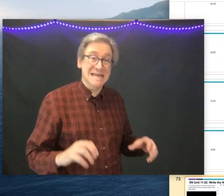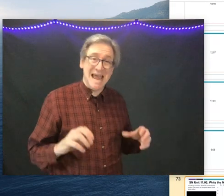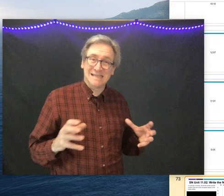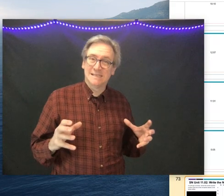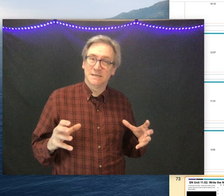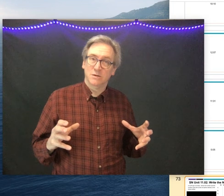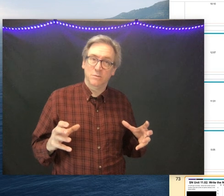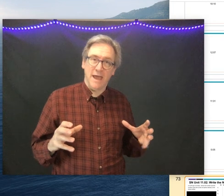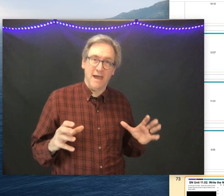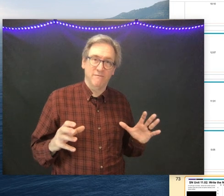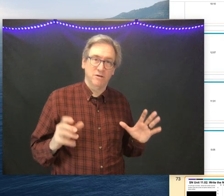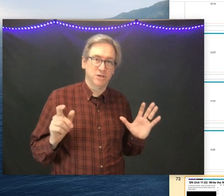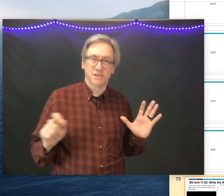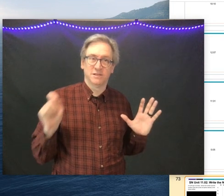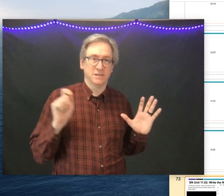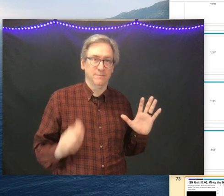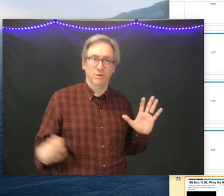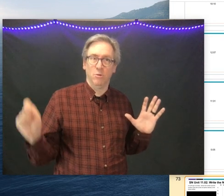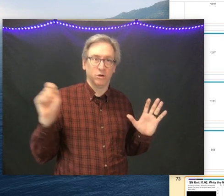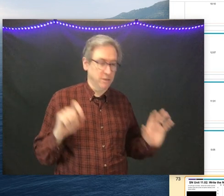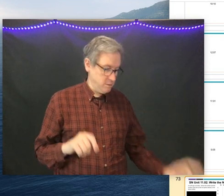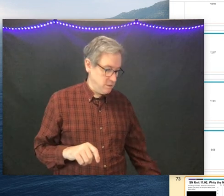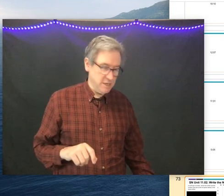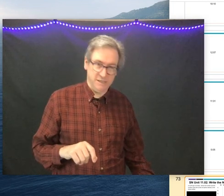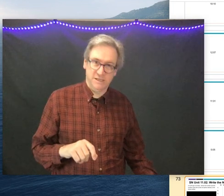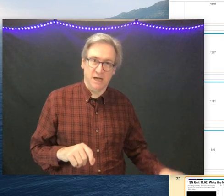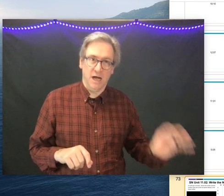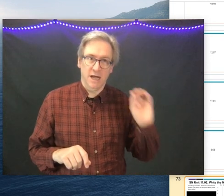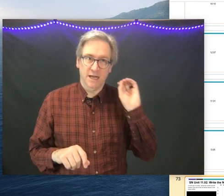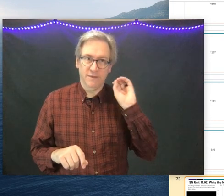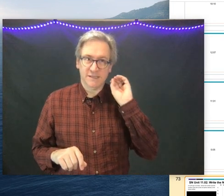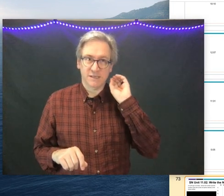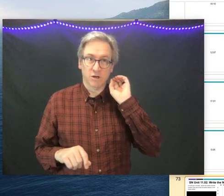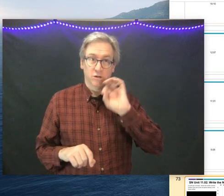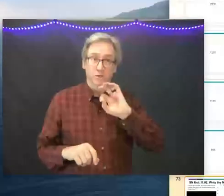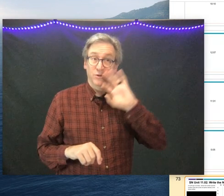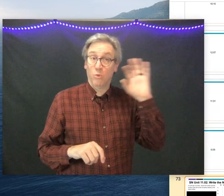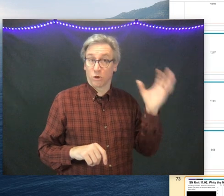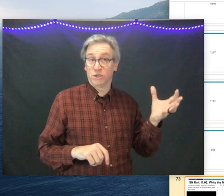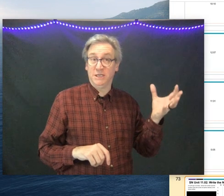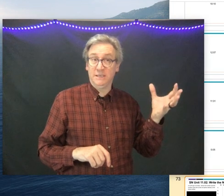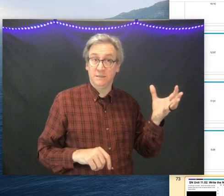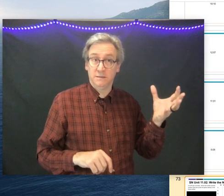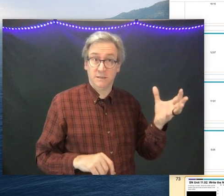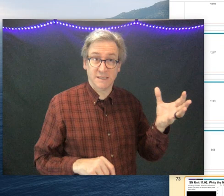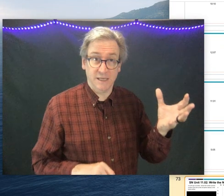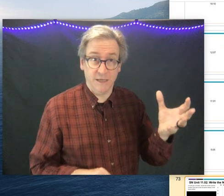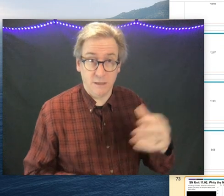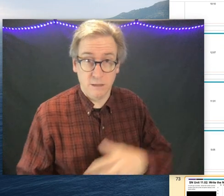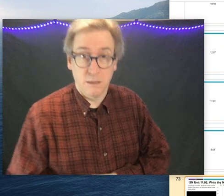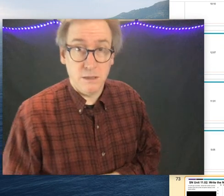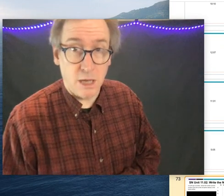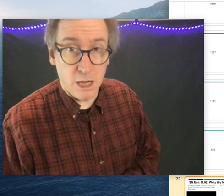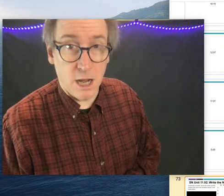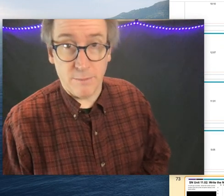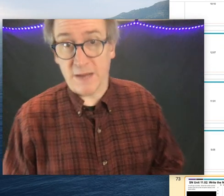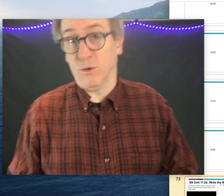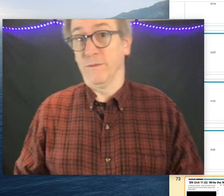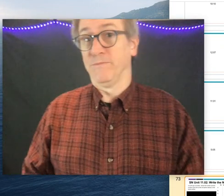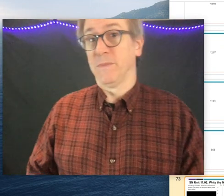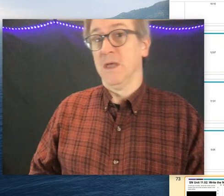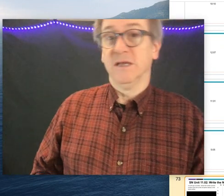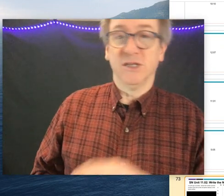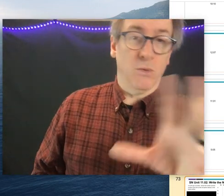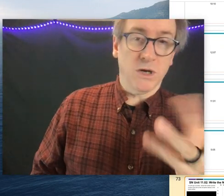So next we have just the simple homework. It's this is also on the worksheet that's in on